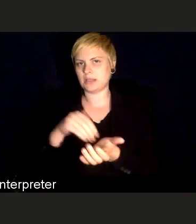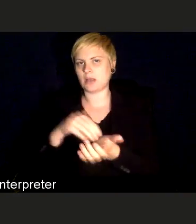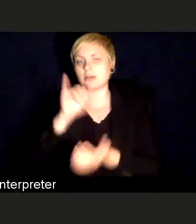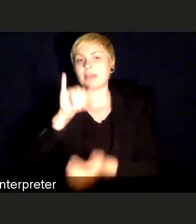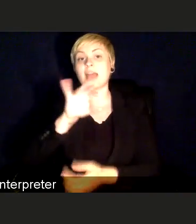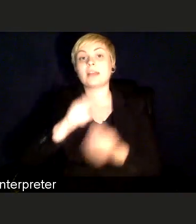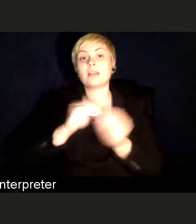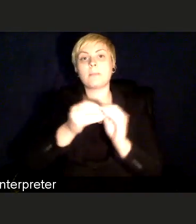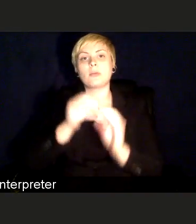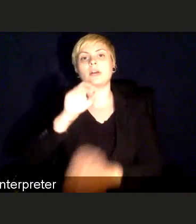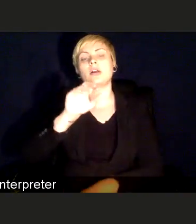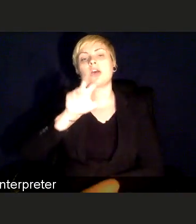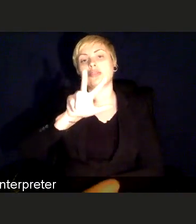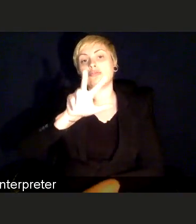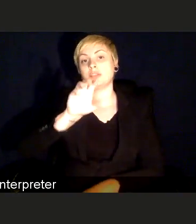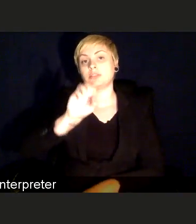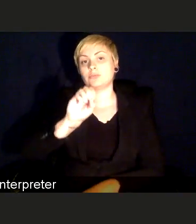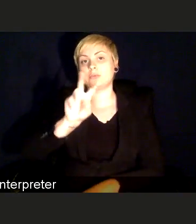code